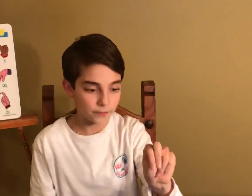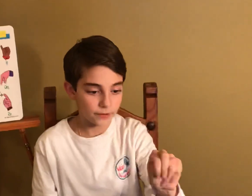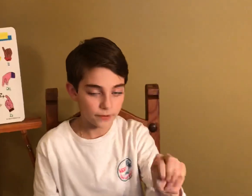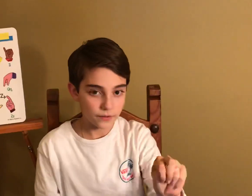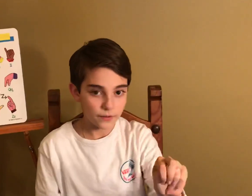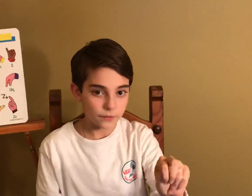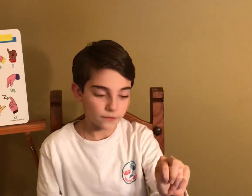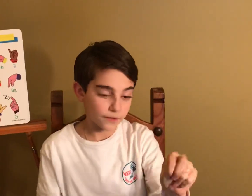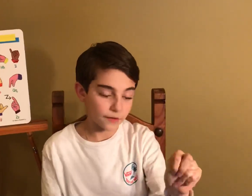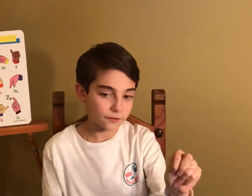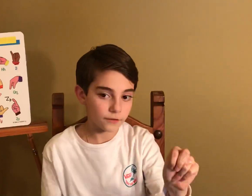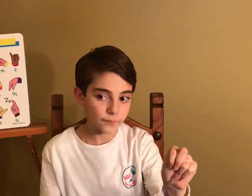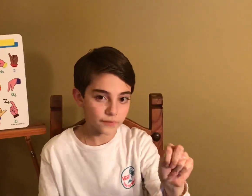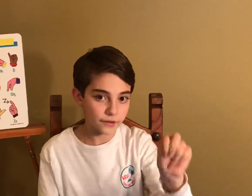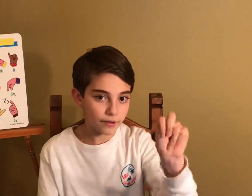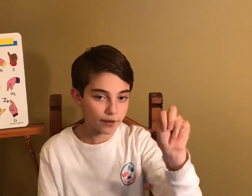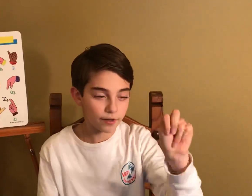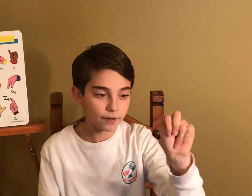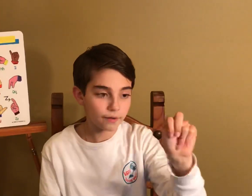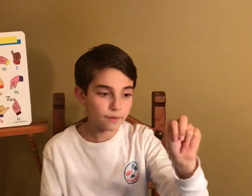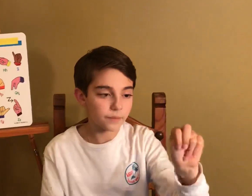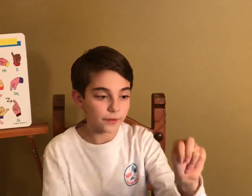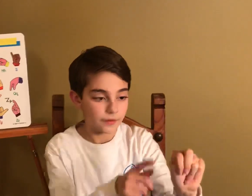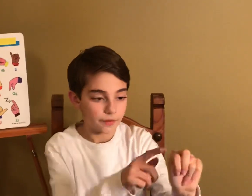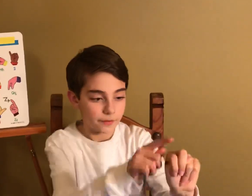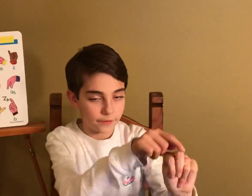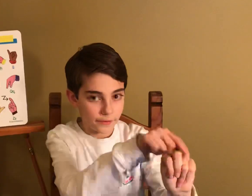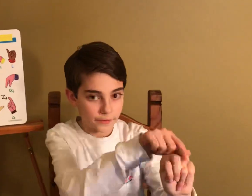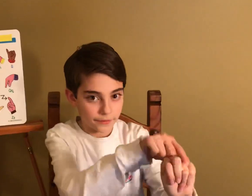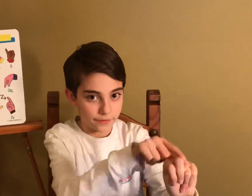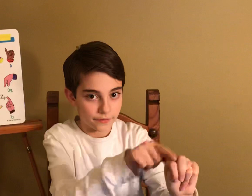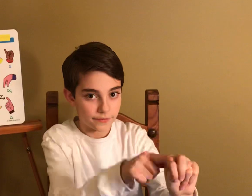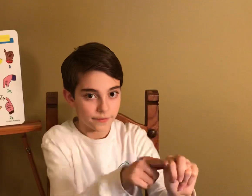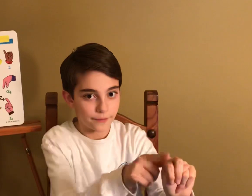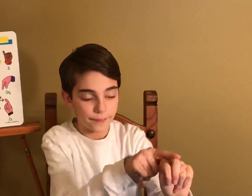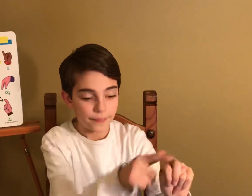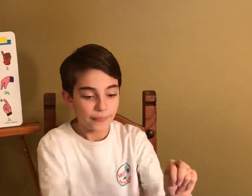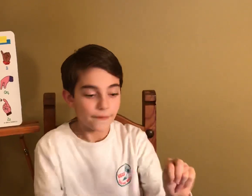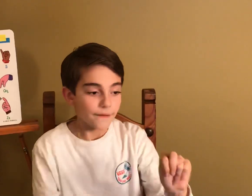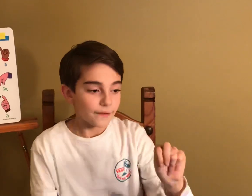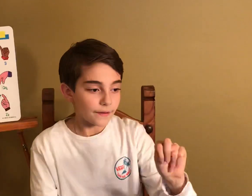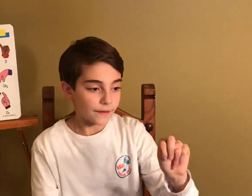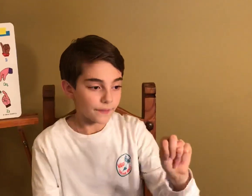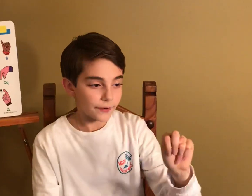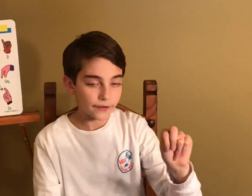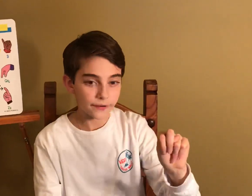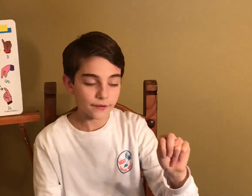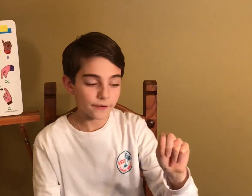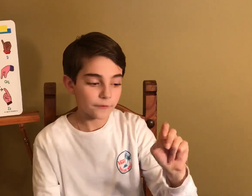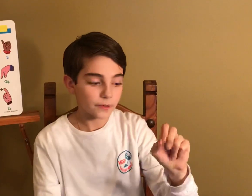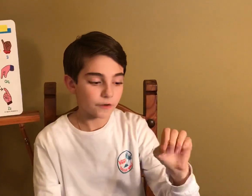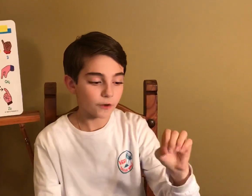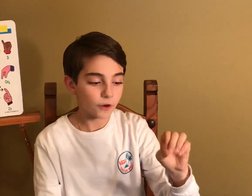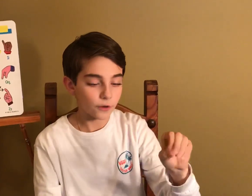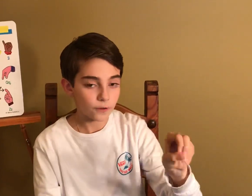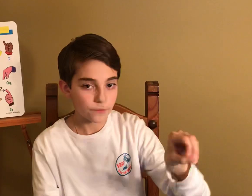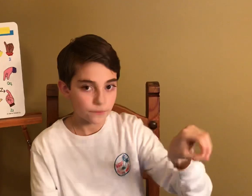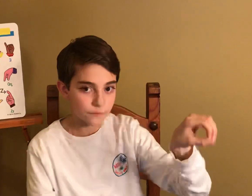but there's not two humps on an N, but there is on this one. So the next letter in the alphabet is O,